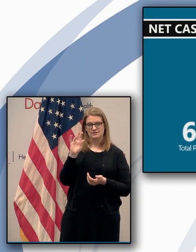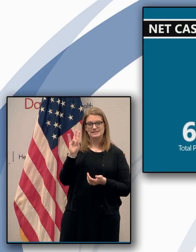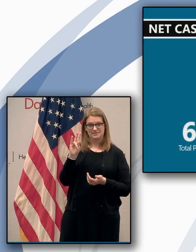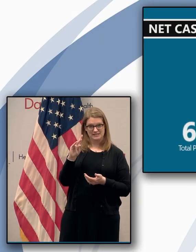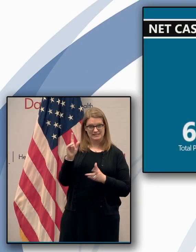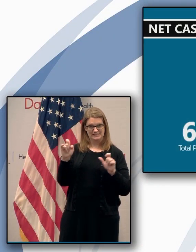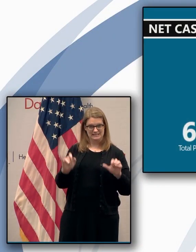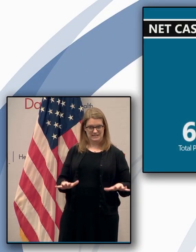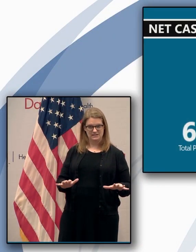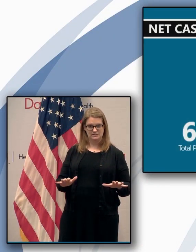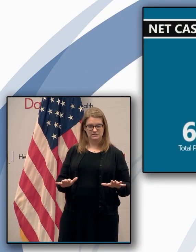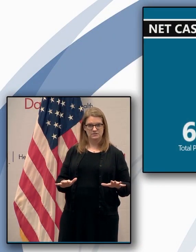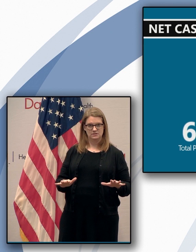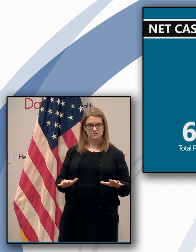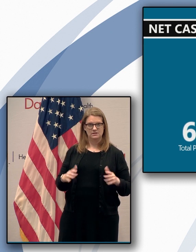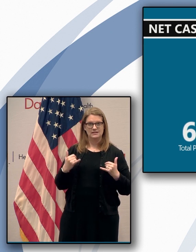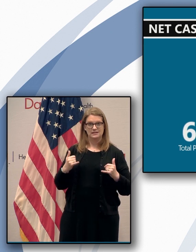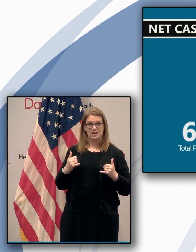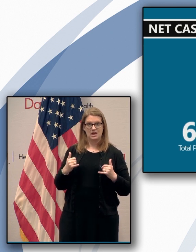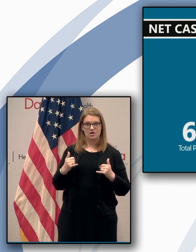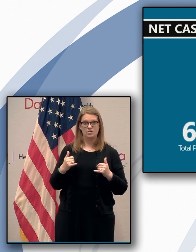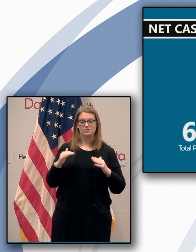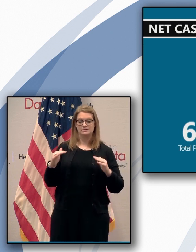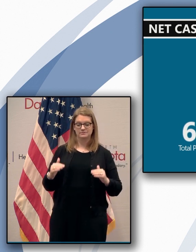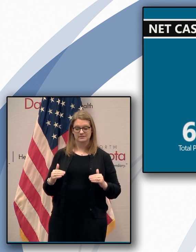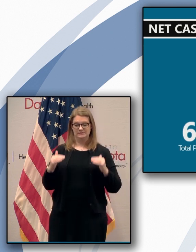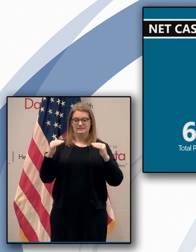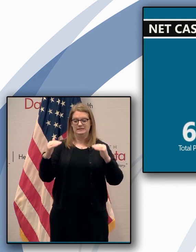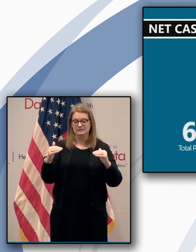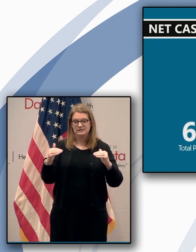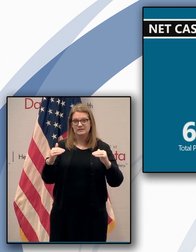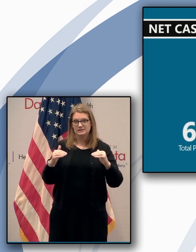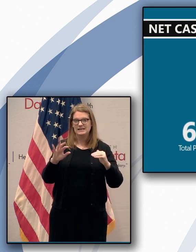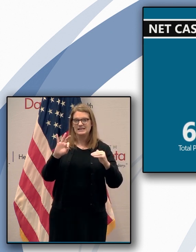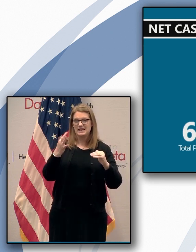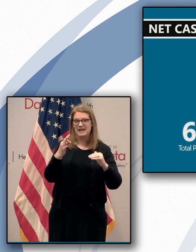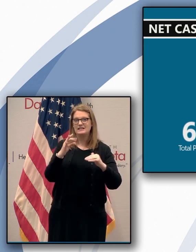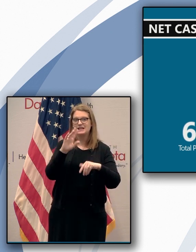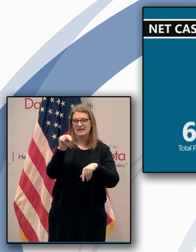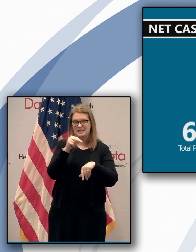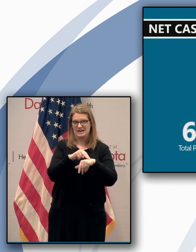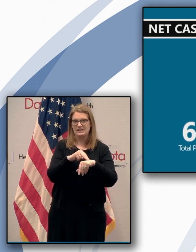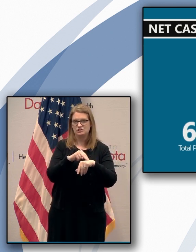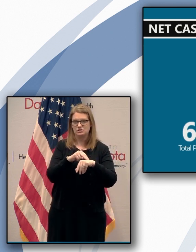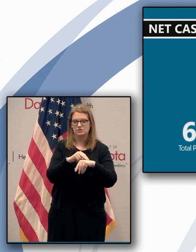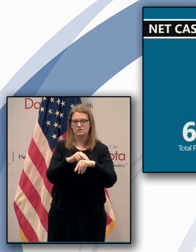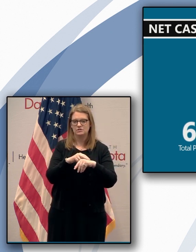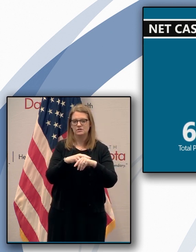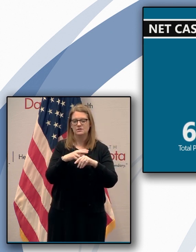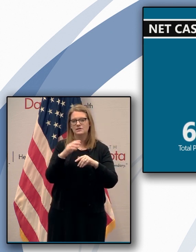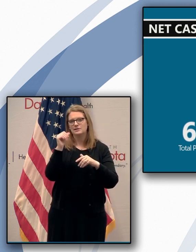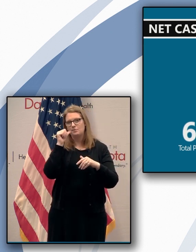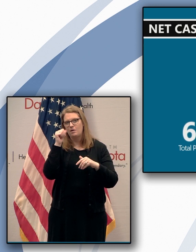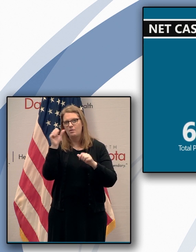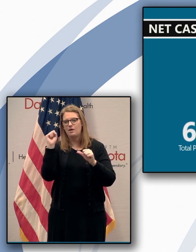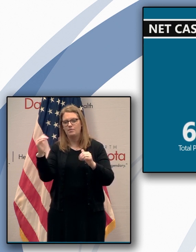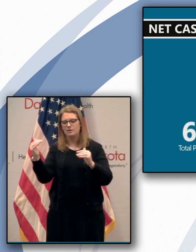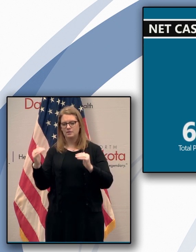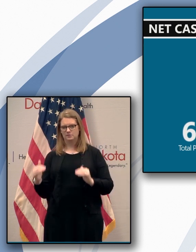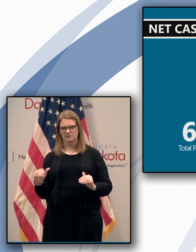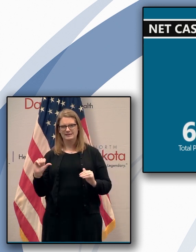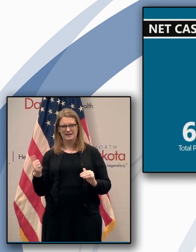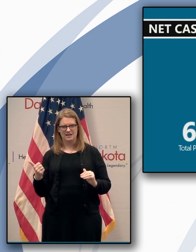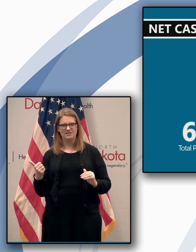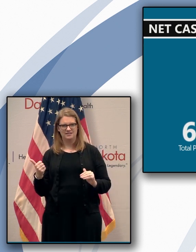did move up to 9th in the nation on per capita testing rate. It's possible to drop back down to 10th tomorrow after